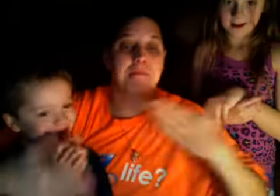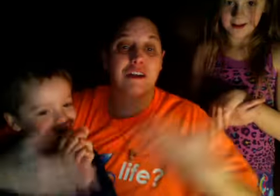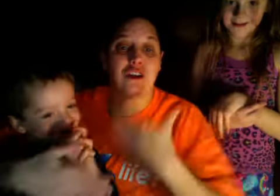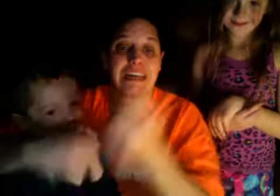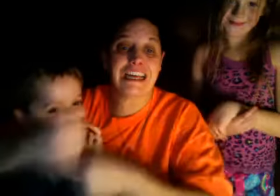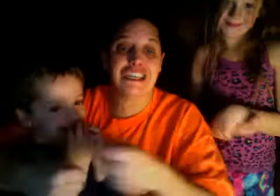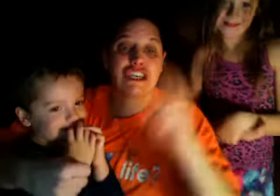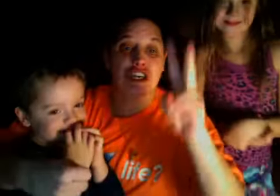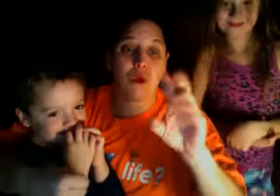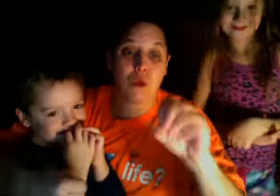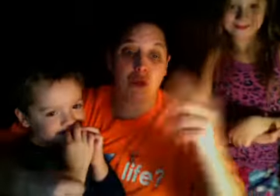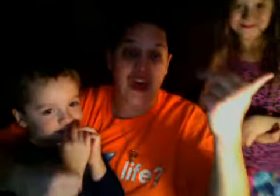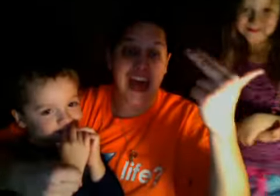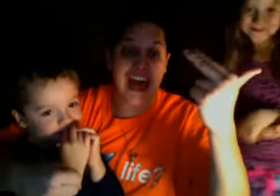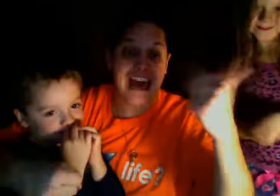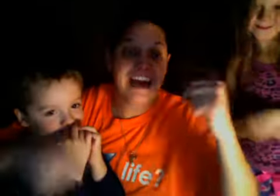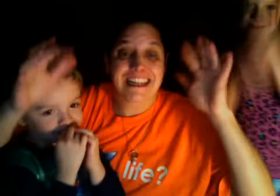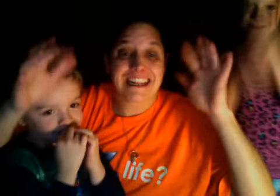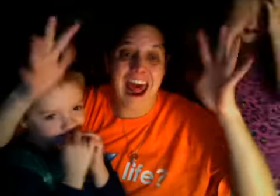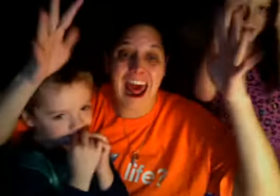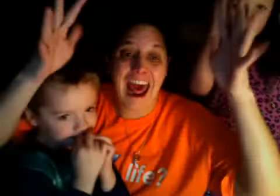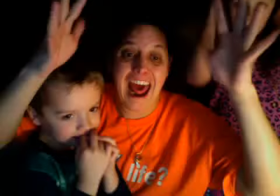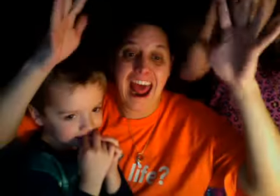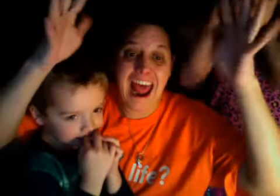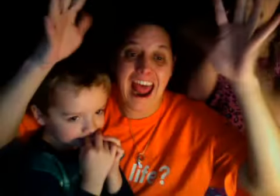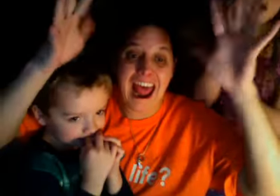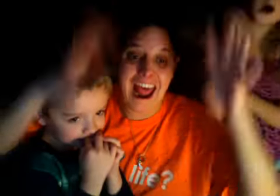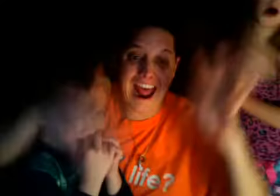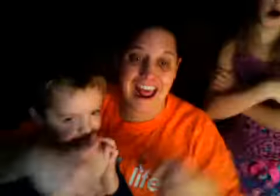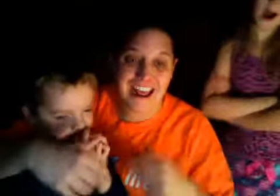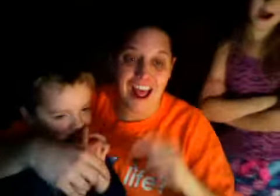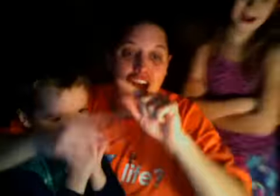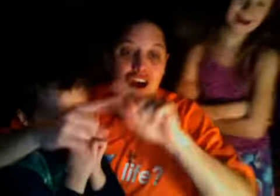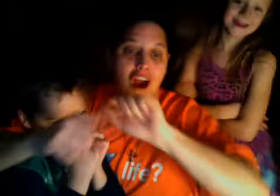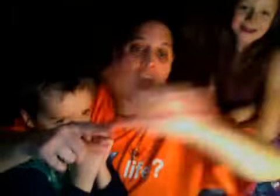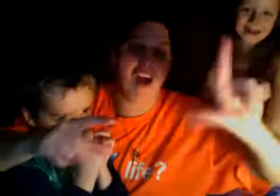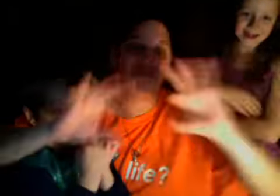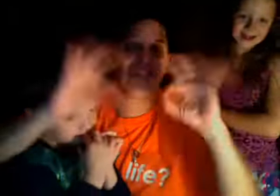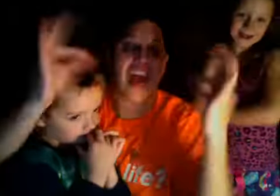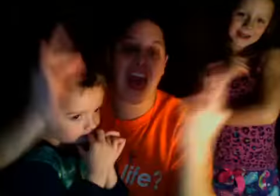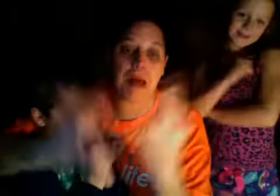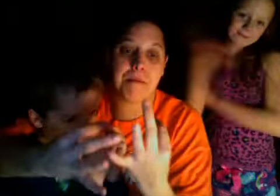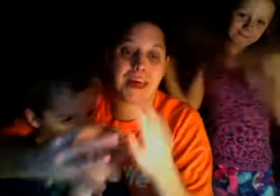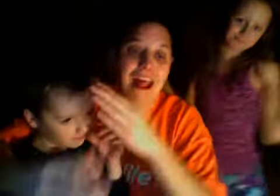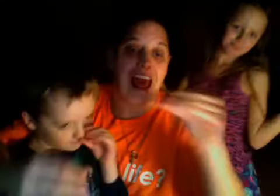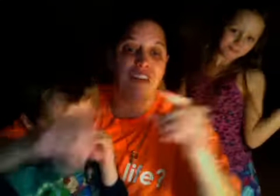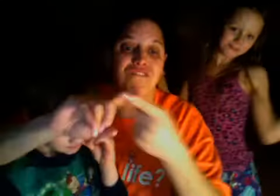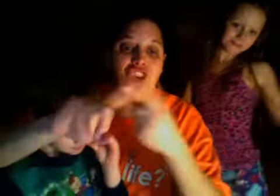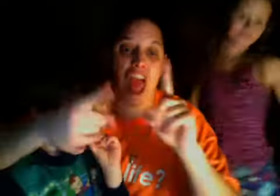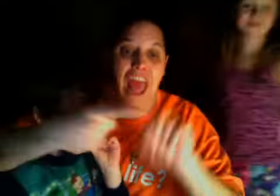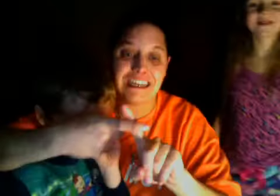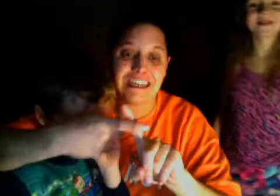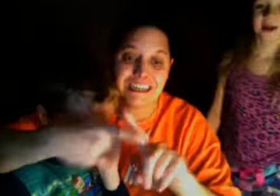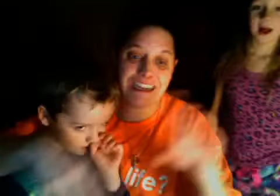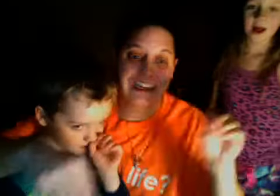because of all Harder, makes longer land,